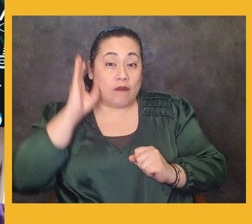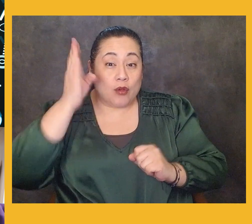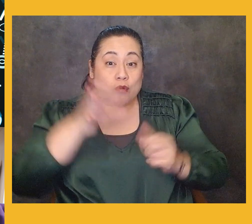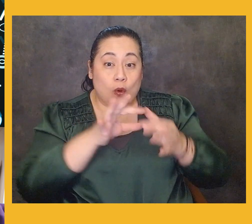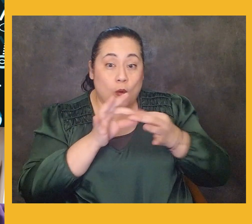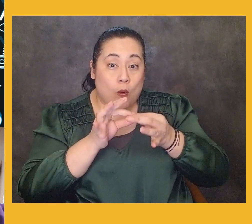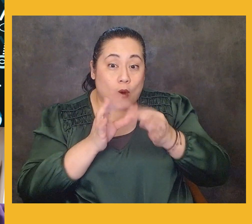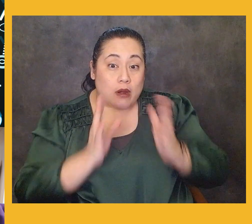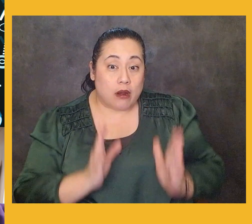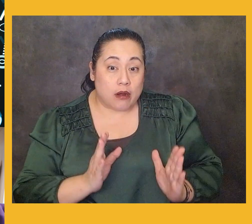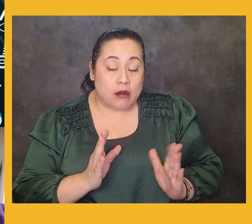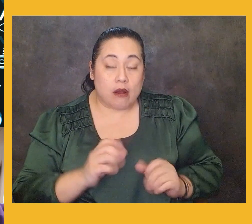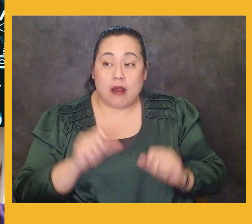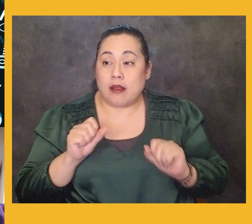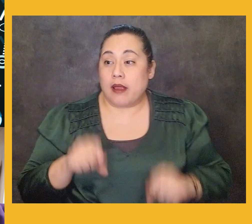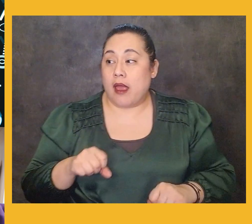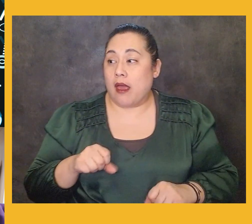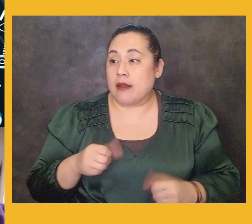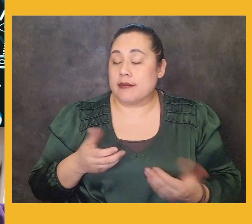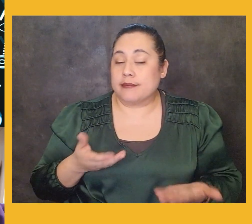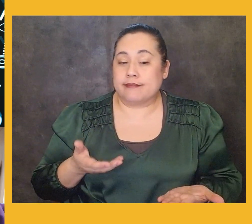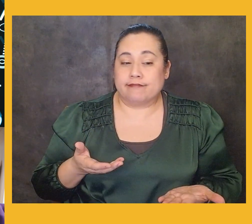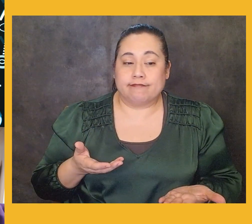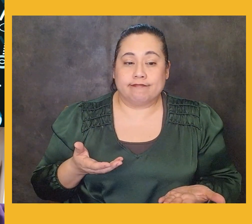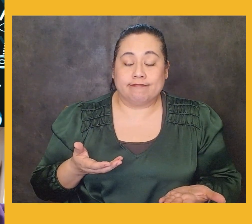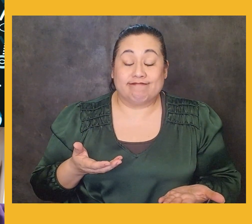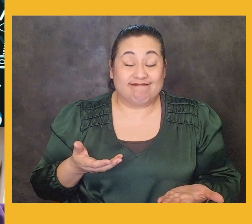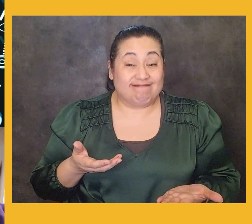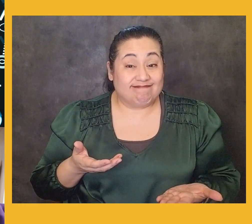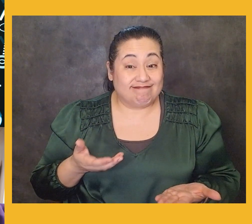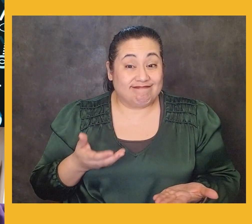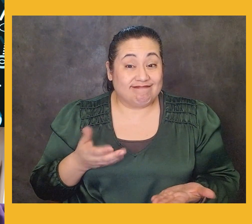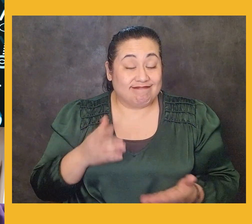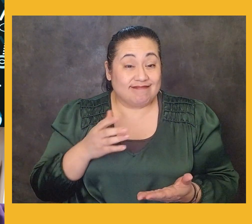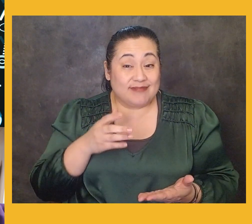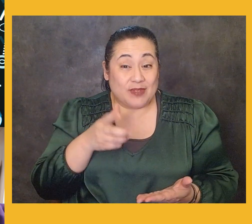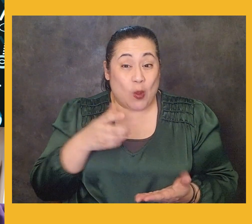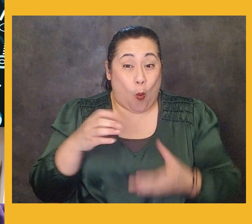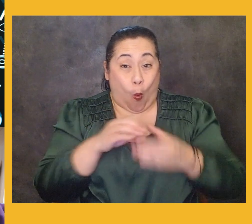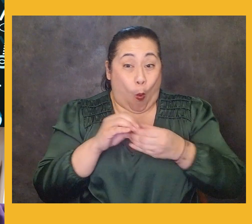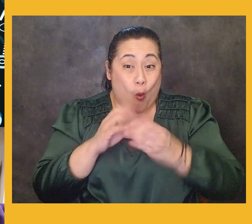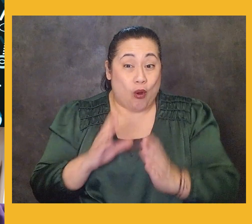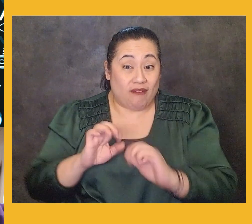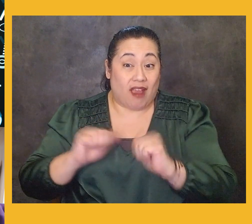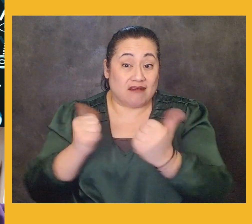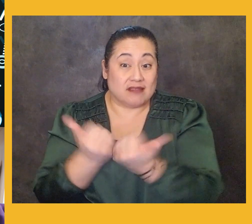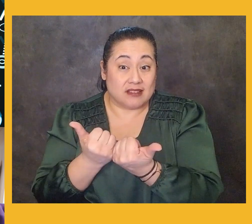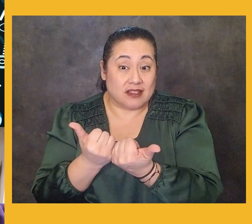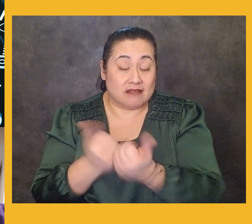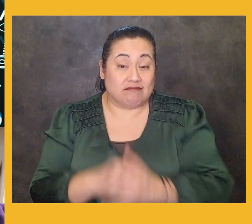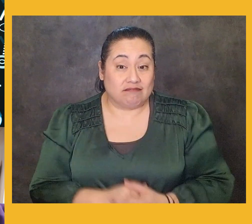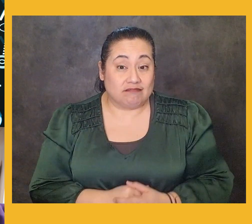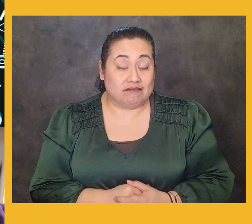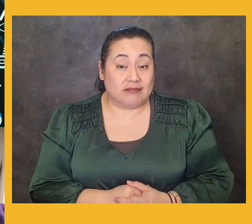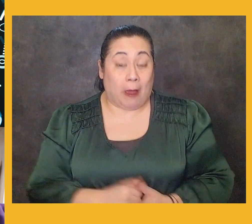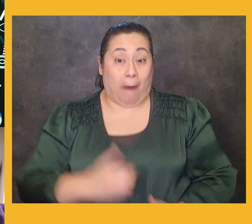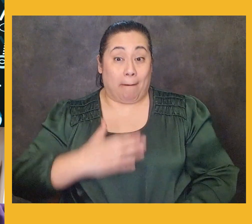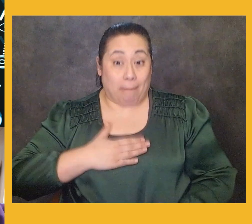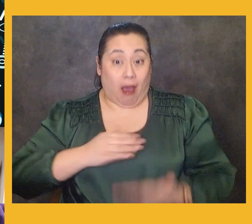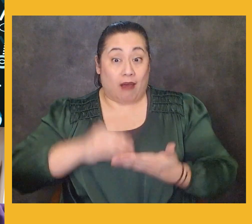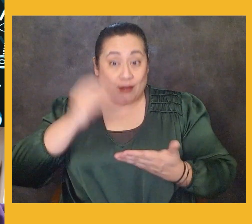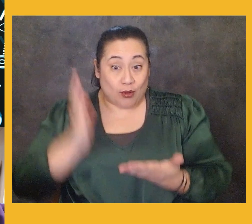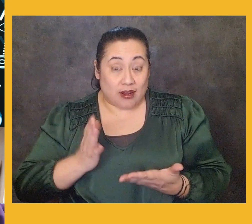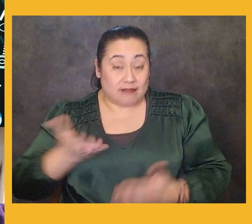your future team member, your future coordinator. They can even potentially be an